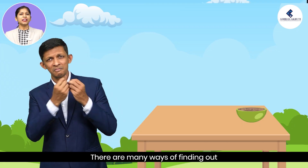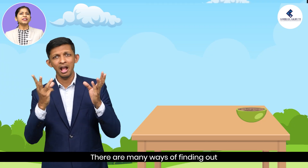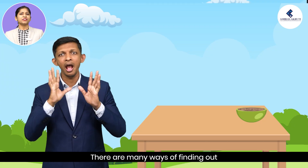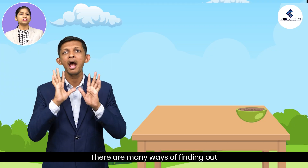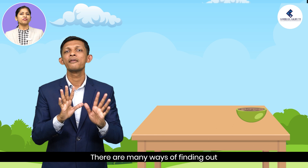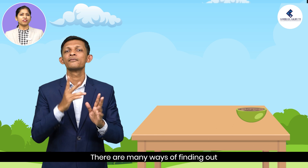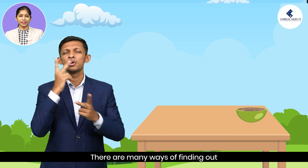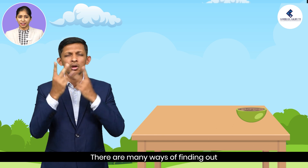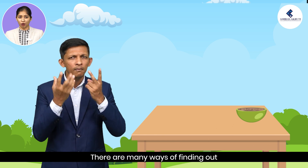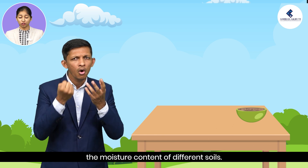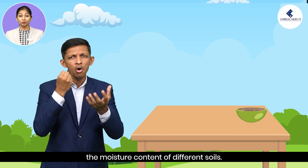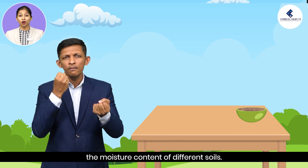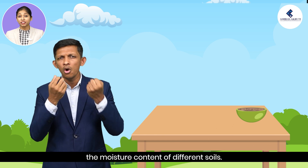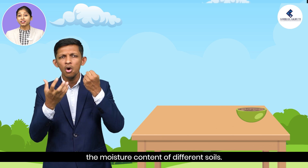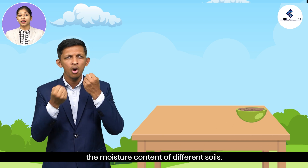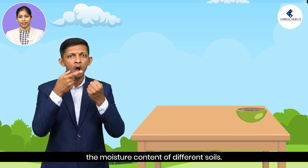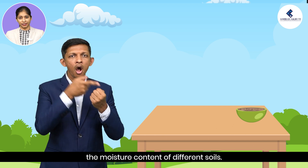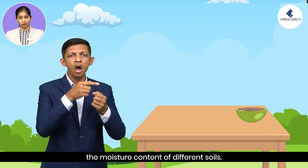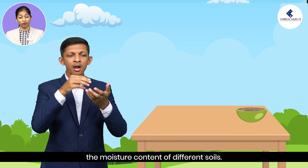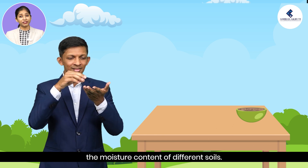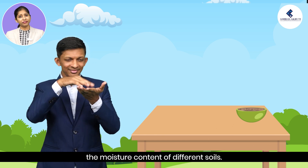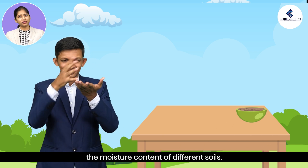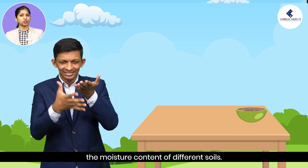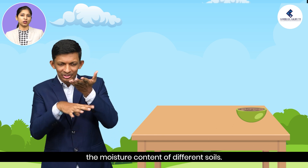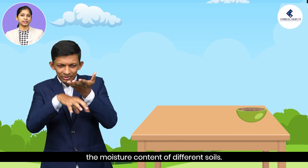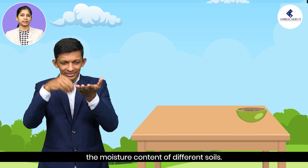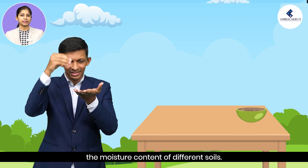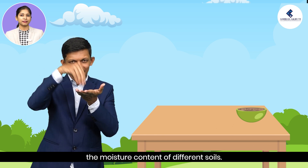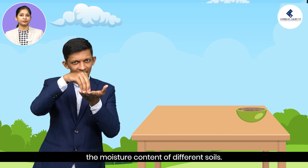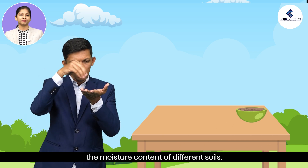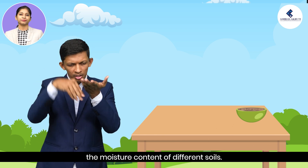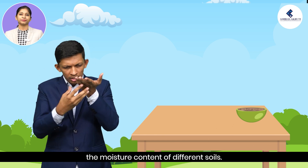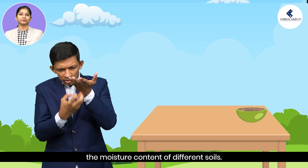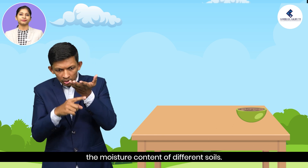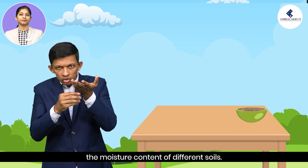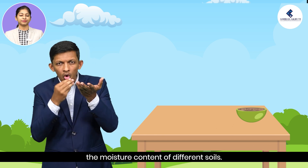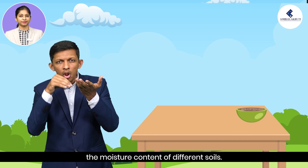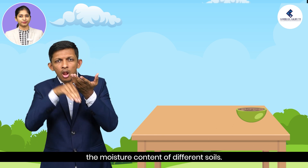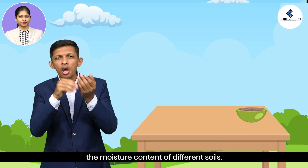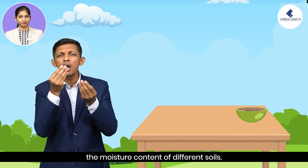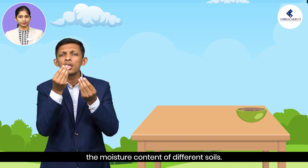There are many ways of finding out the moisture content of different soils.